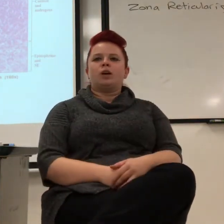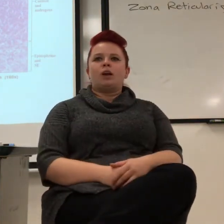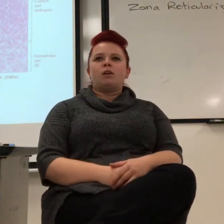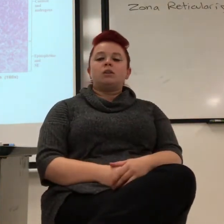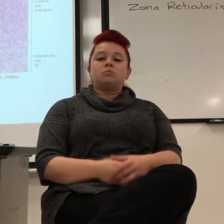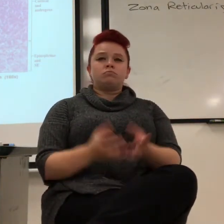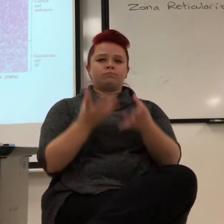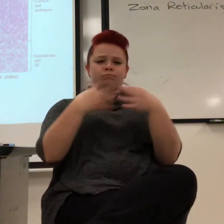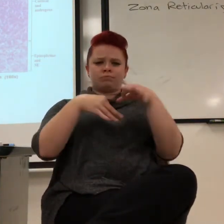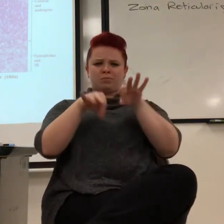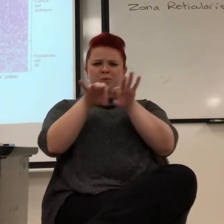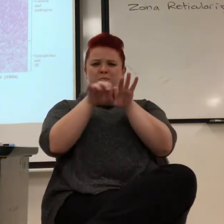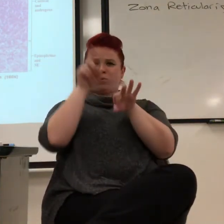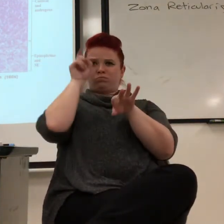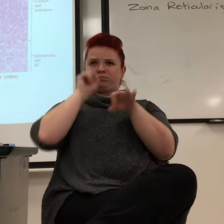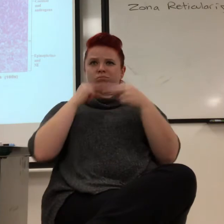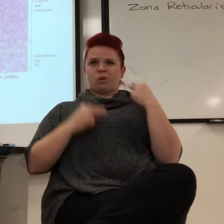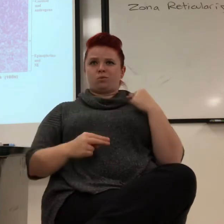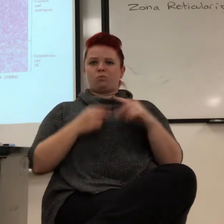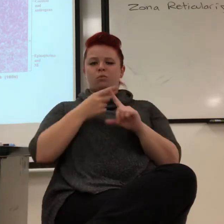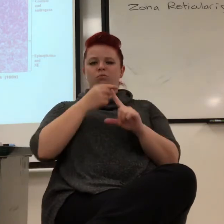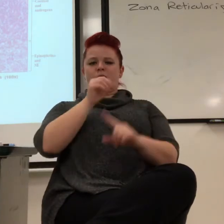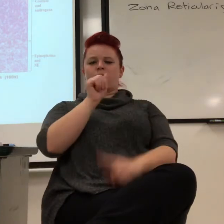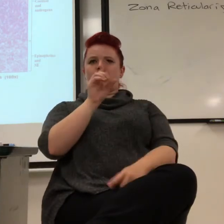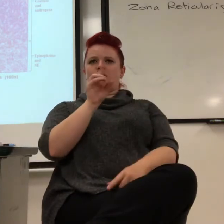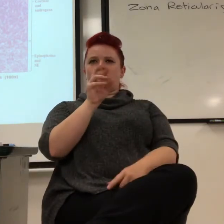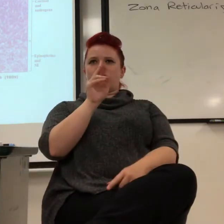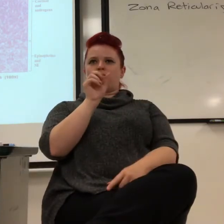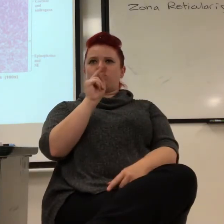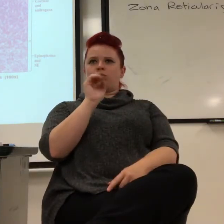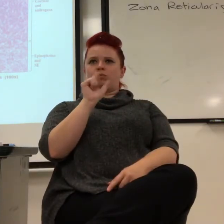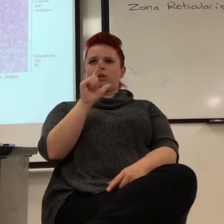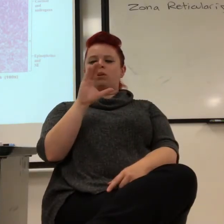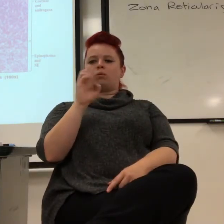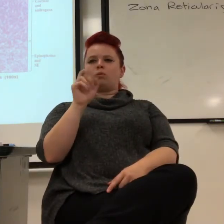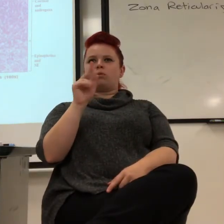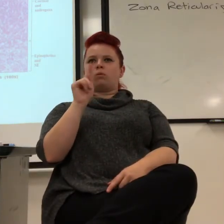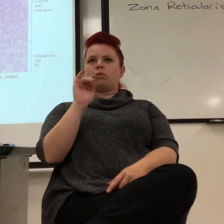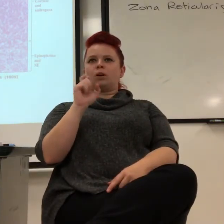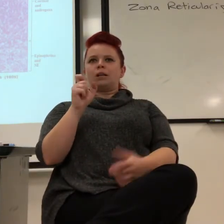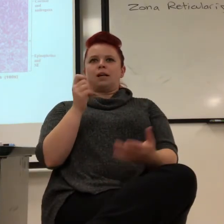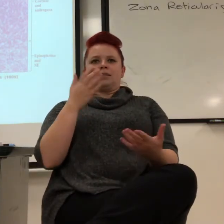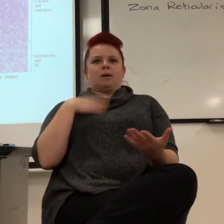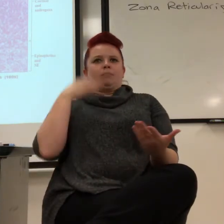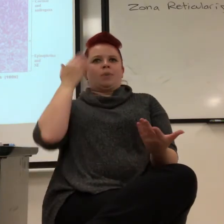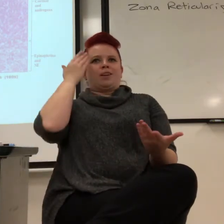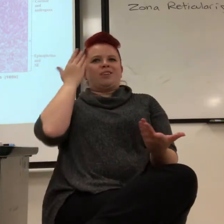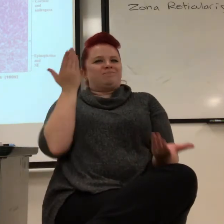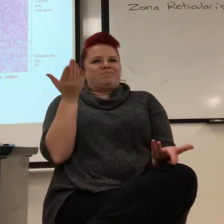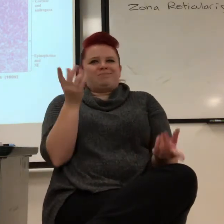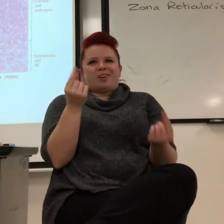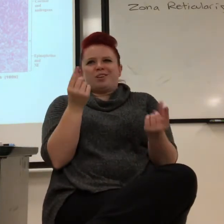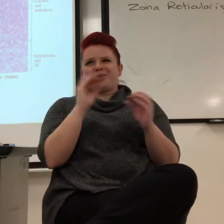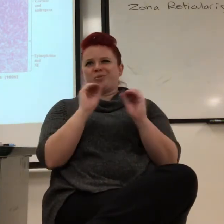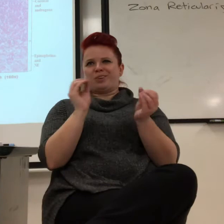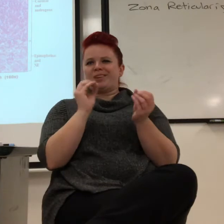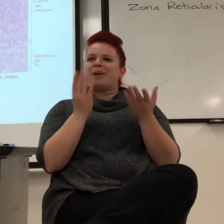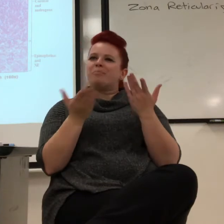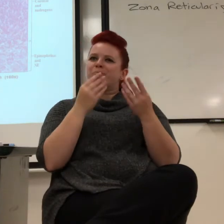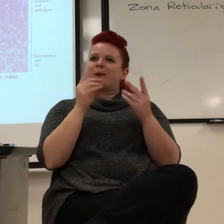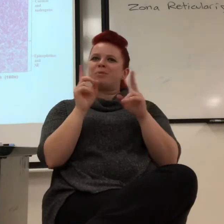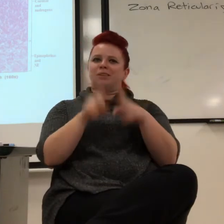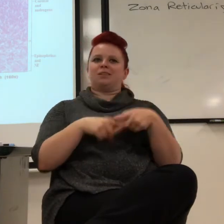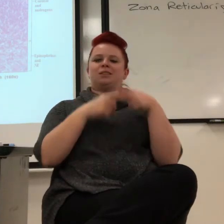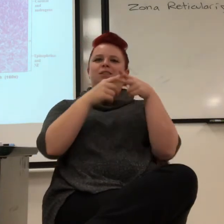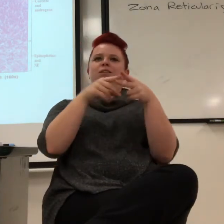Now, the importance of the sex hormones from the adrenal cortex, to my knowledge, they don't do anything. Maybe they help kickstart puberty,